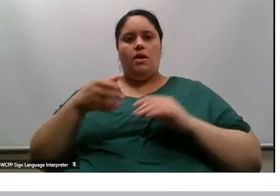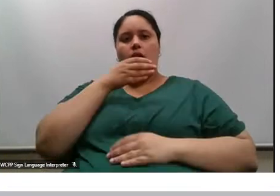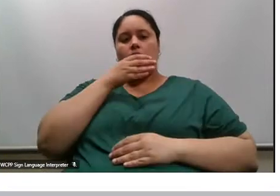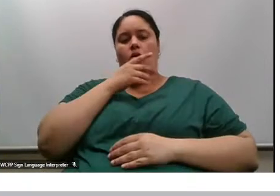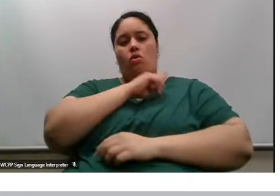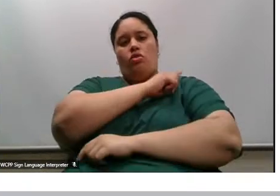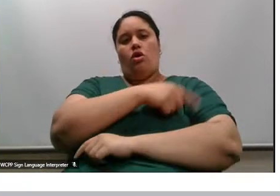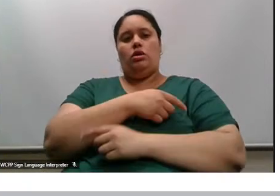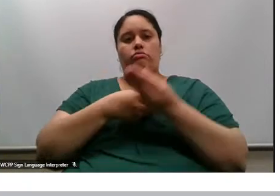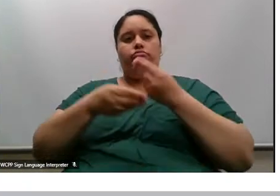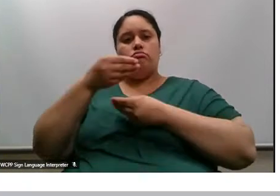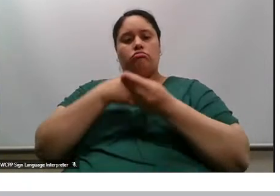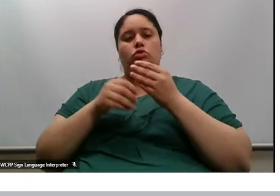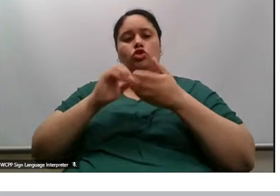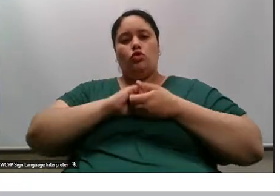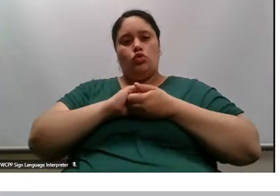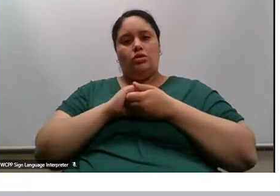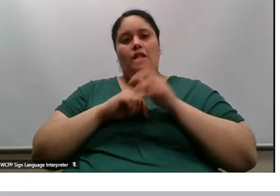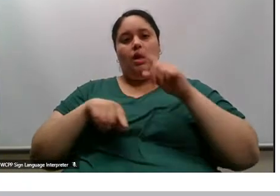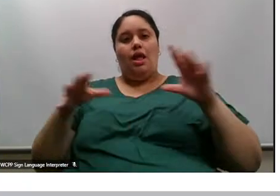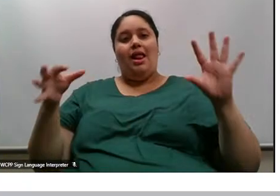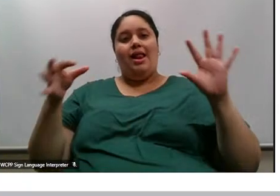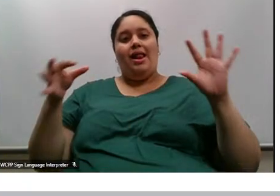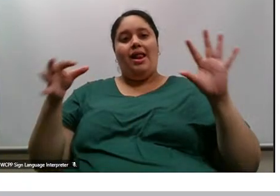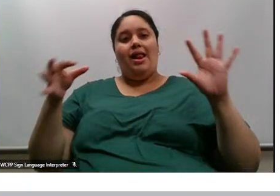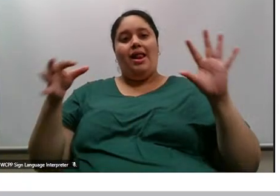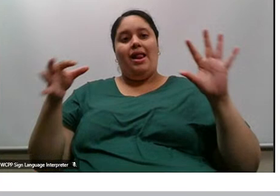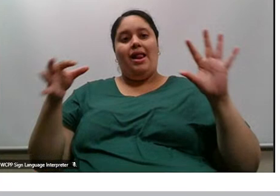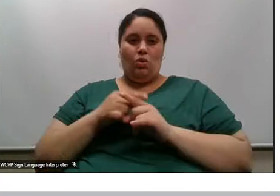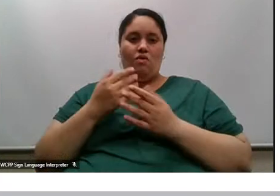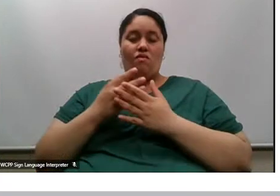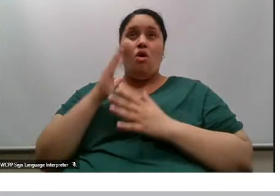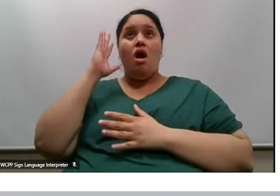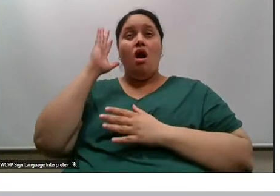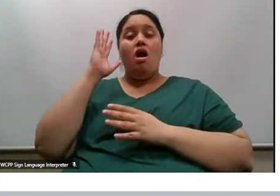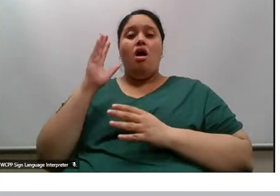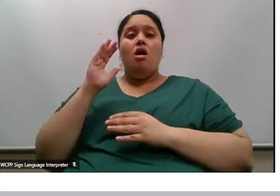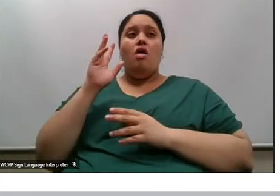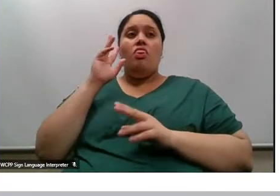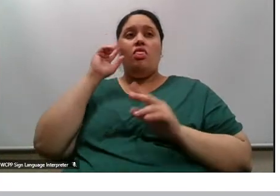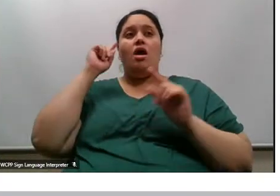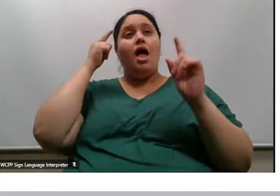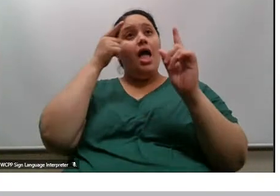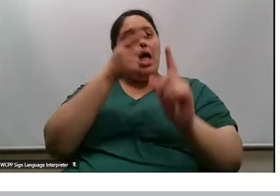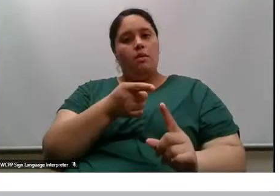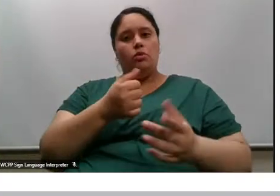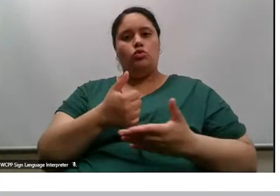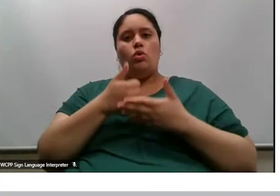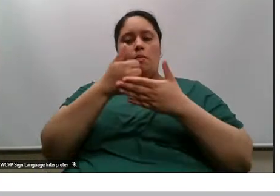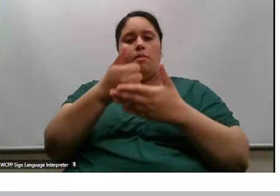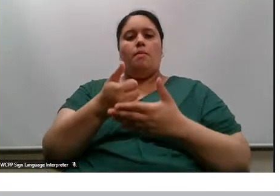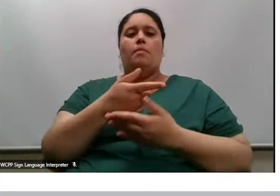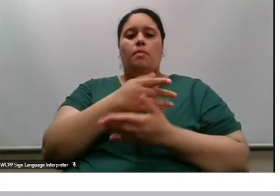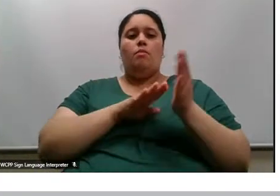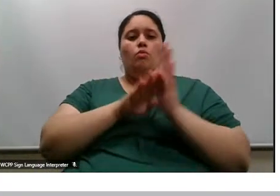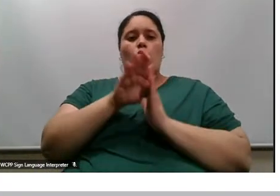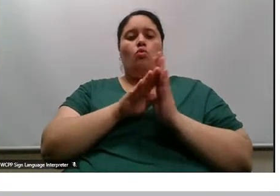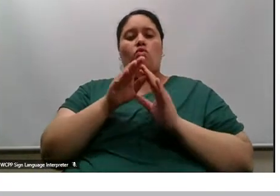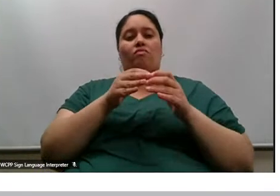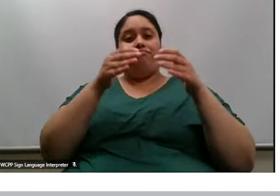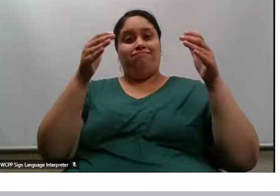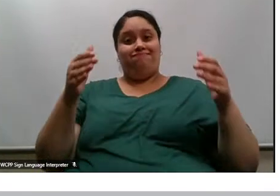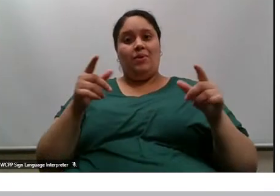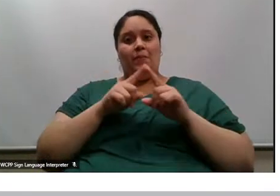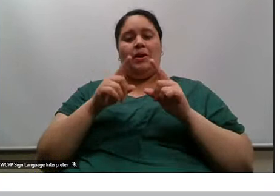et cetera, in that regard. And the overall aim is to assist the industry to thrive, but then also to ensure